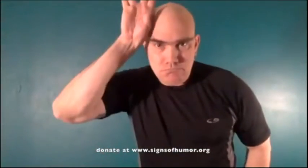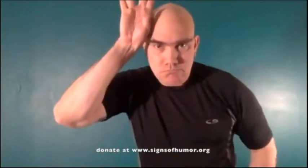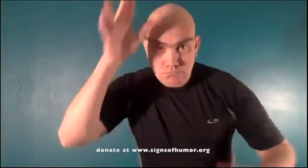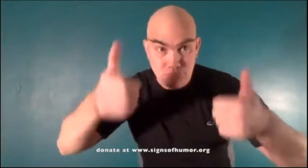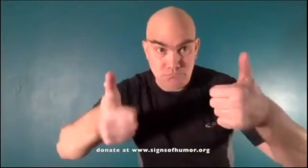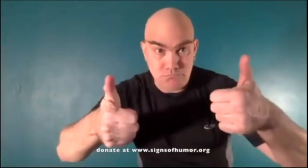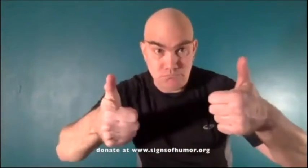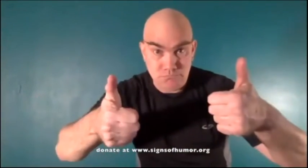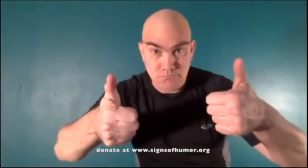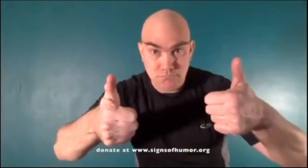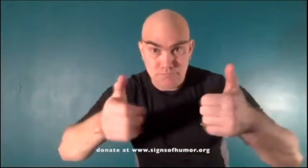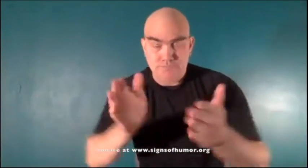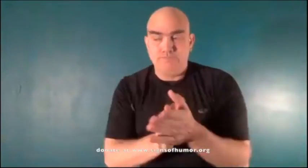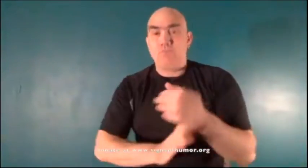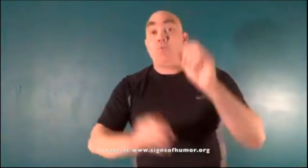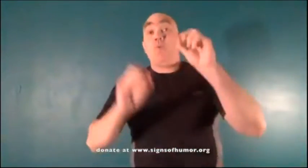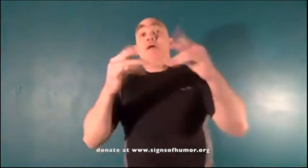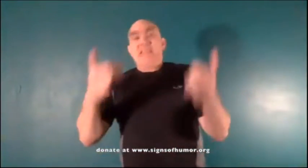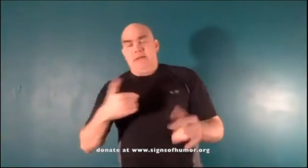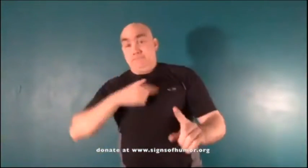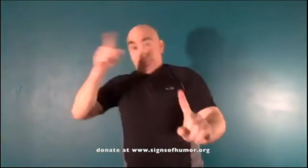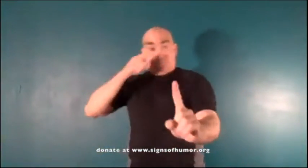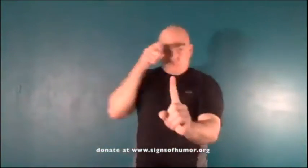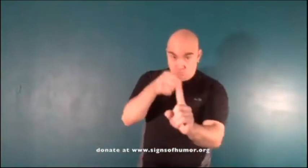So that's my cat. Are we clear?